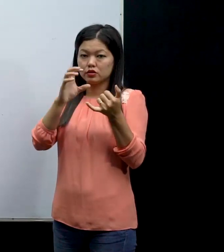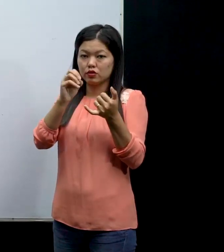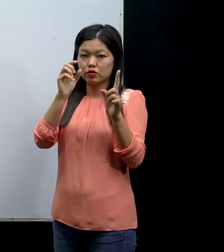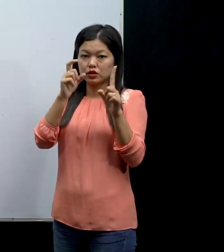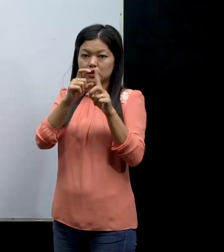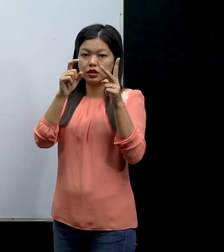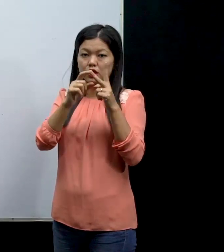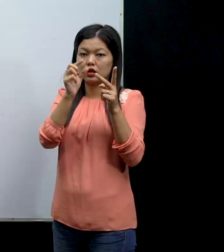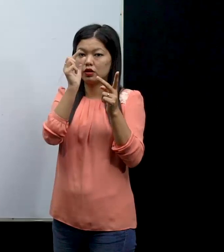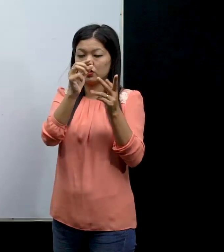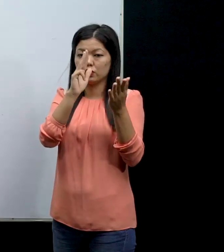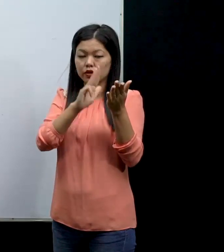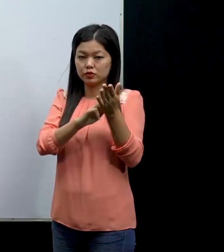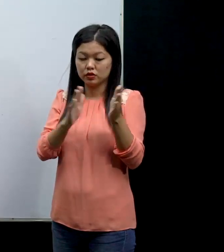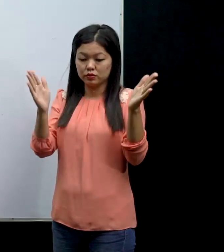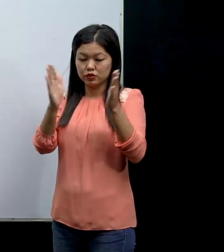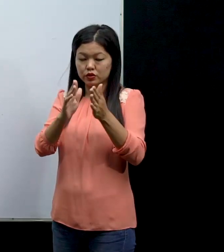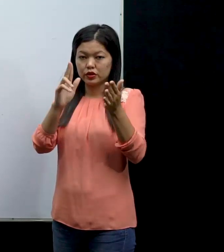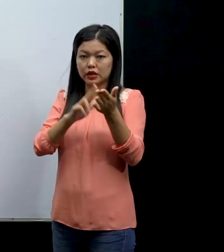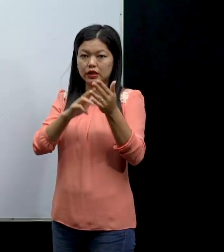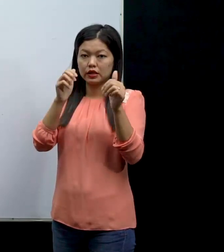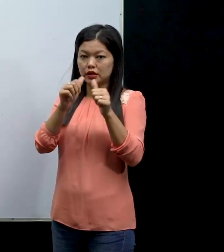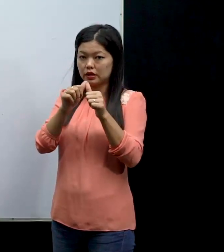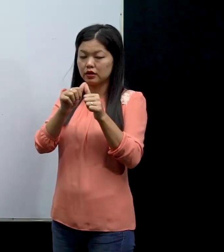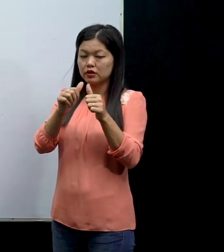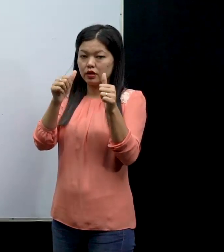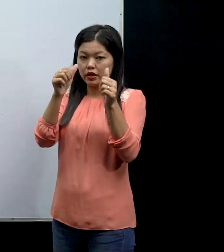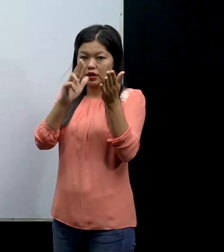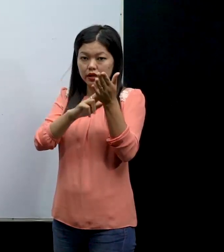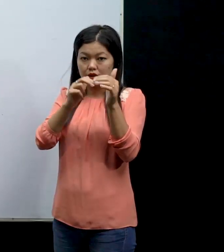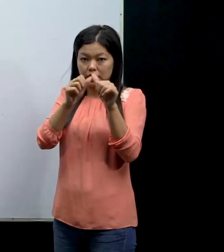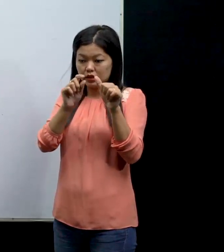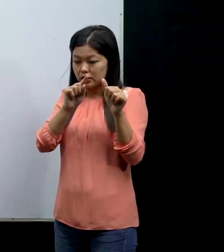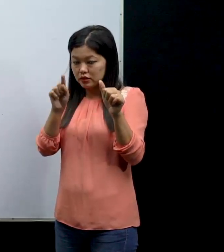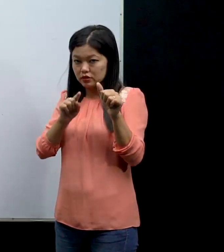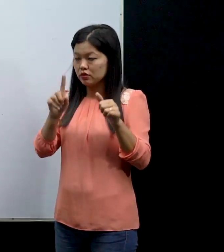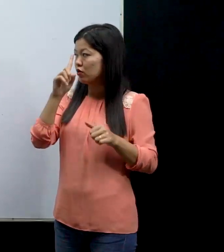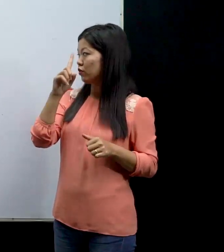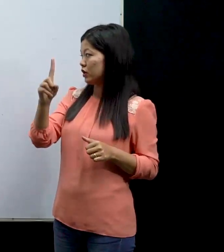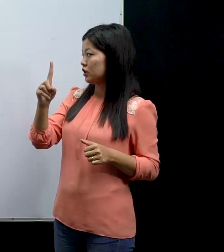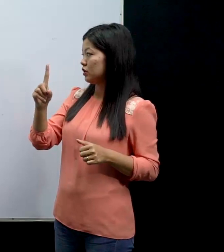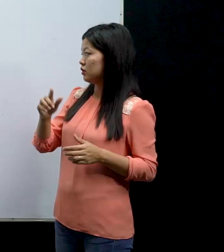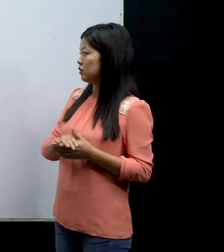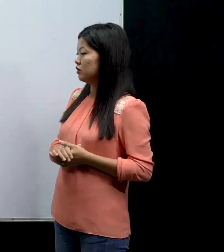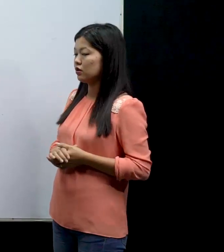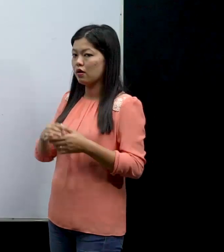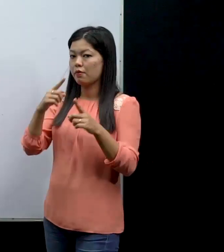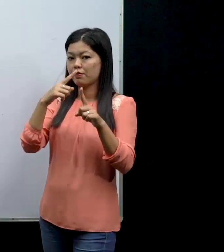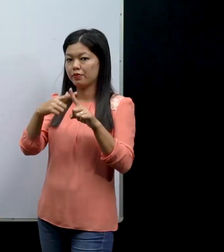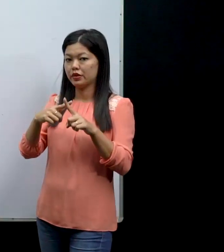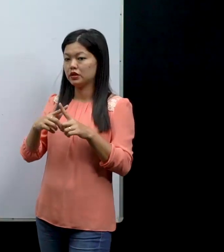right? So I'll write 1 plus here, okay? Just this one is for your knowledge, okay? We have to convert this one into a chemical